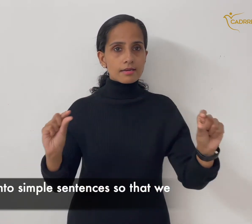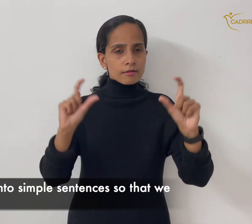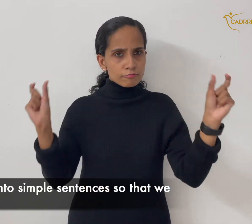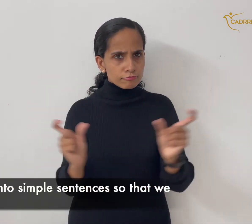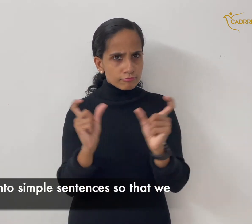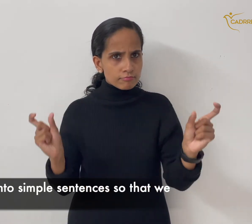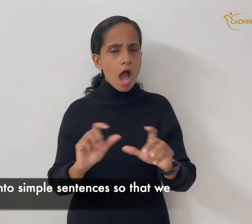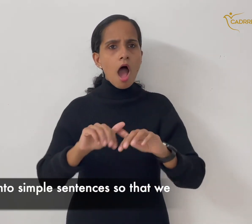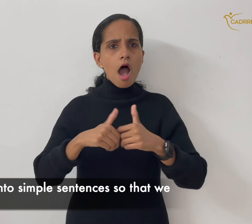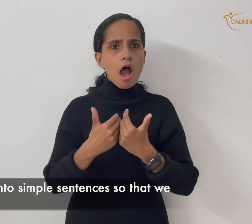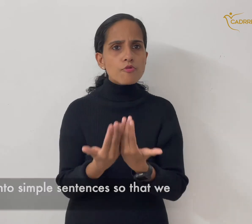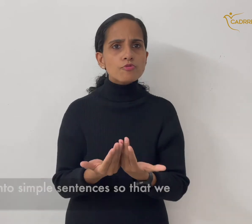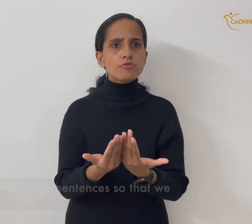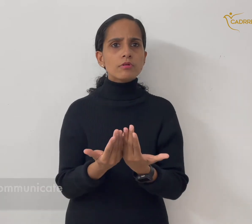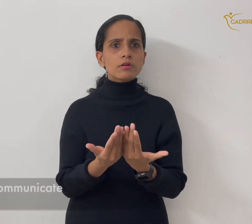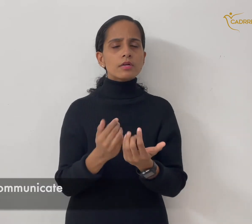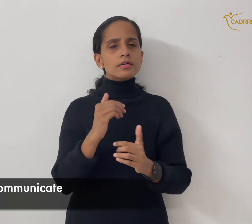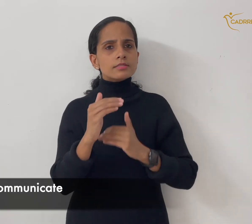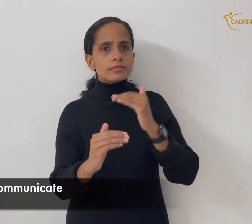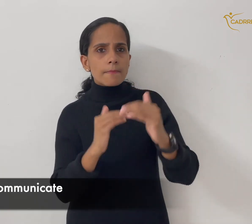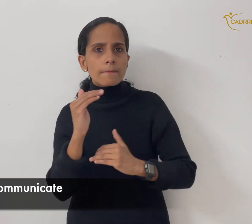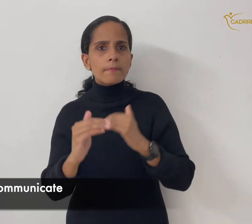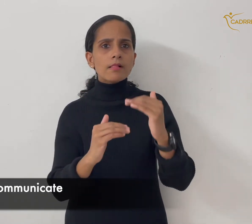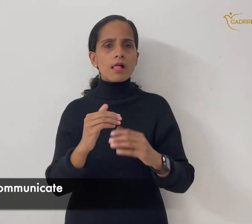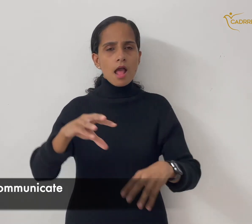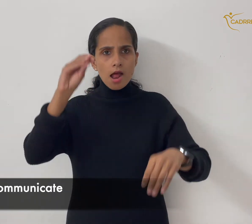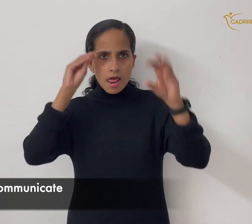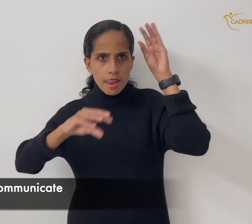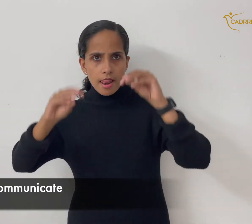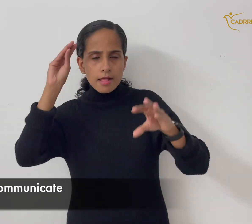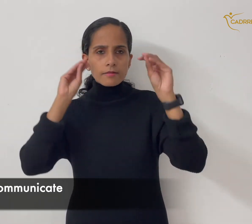so that we can learn how to communicate.